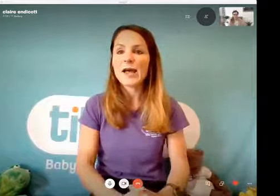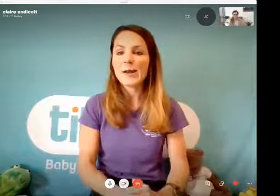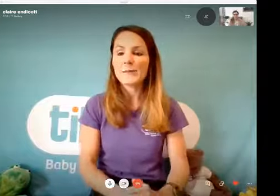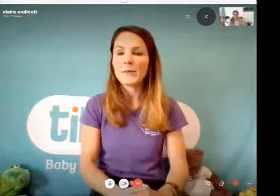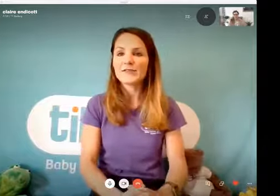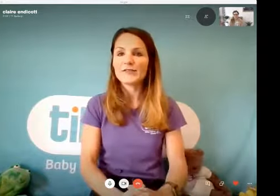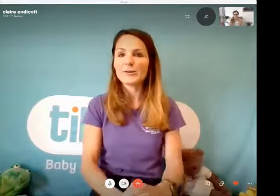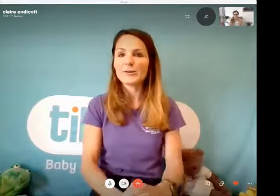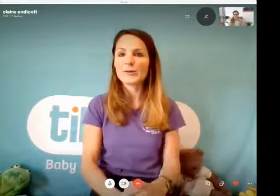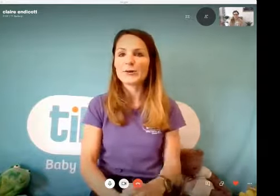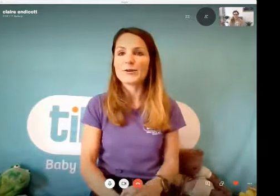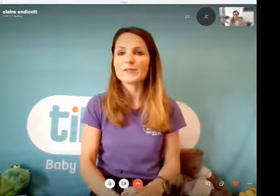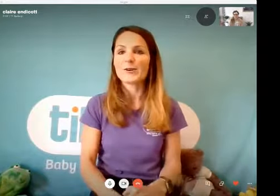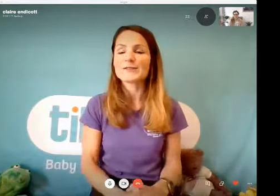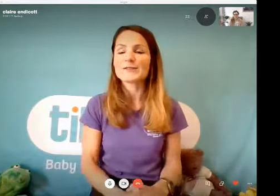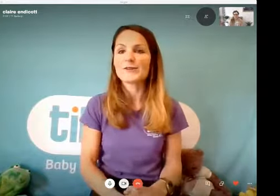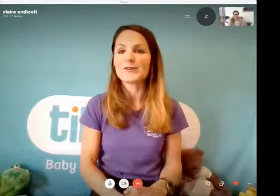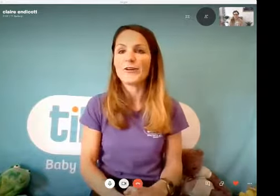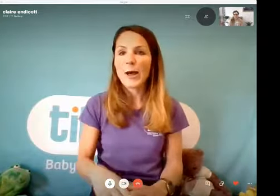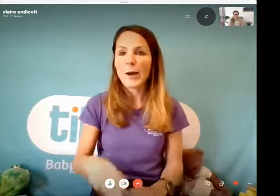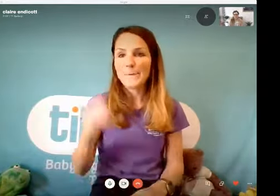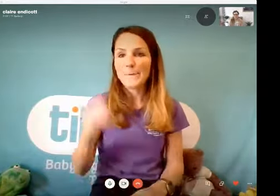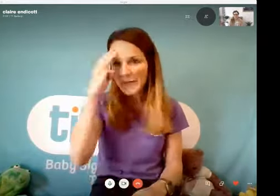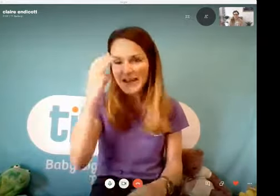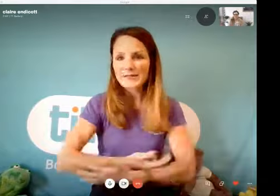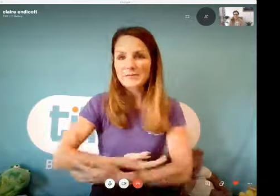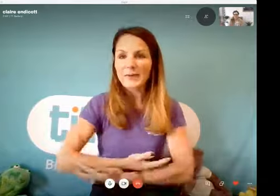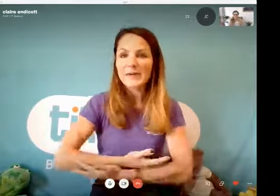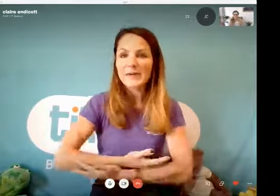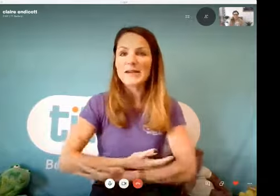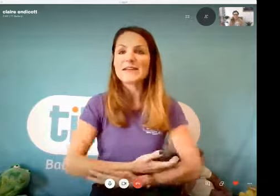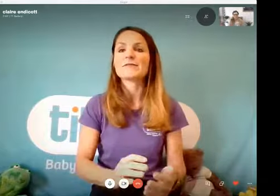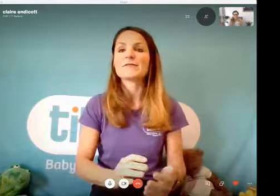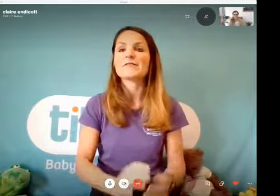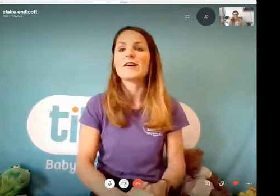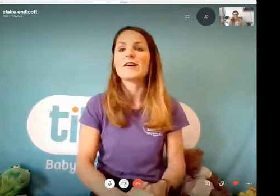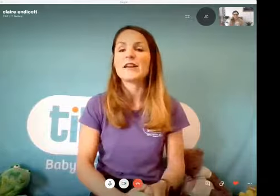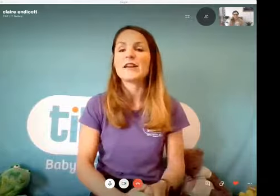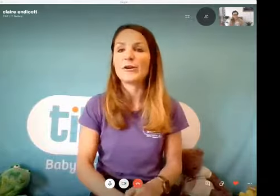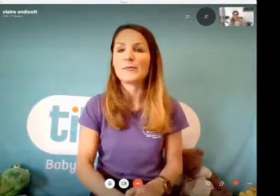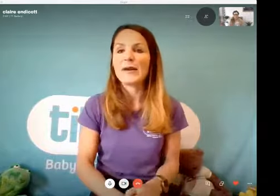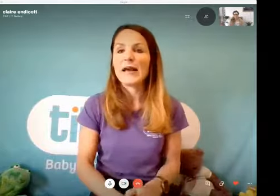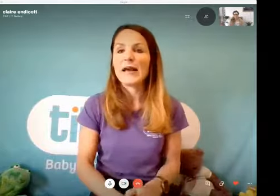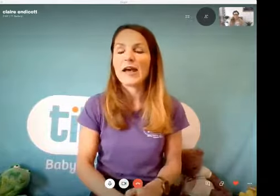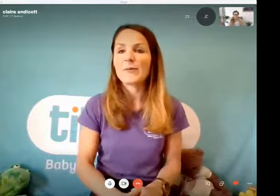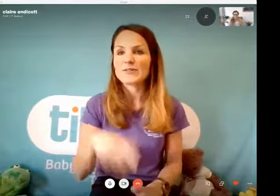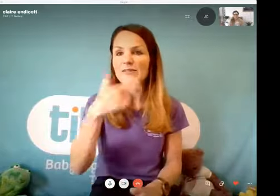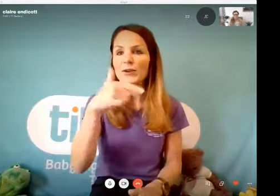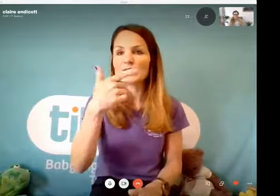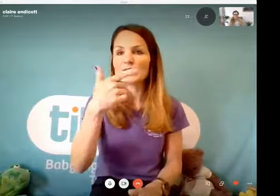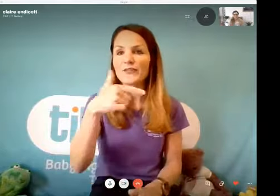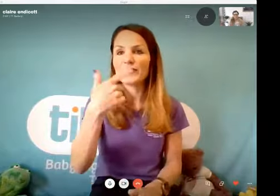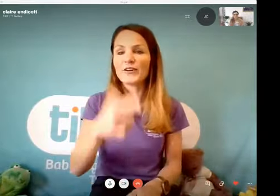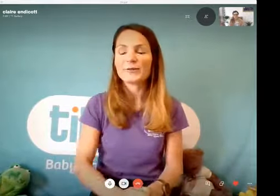I've taught lots and lots of mummies and babies how to sign at home whilst having lots of fun. It's all about fun